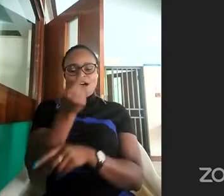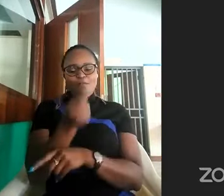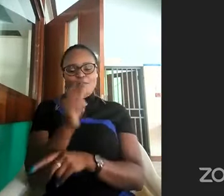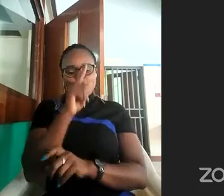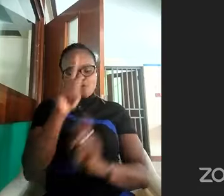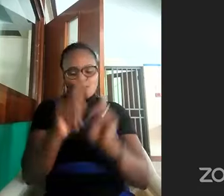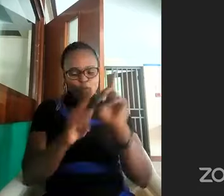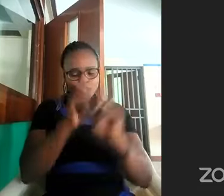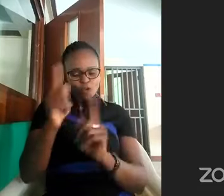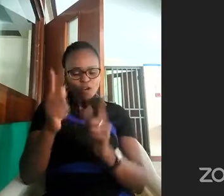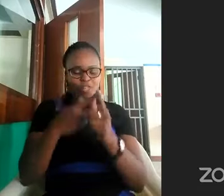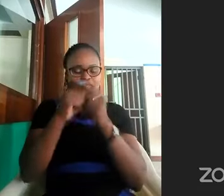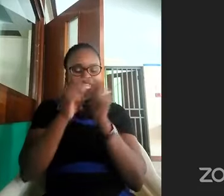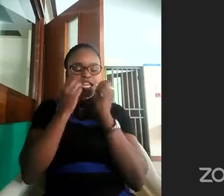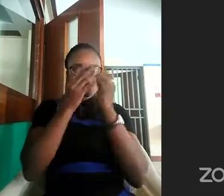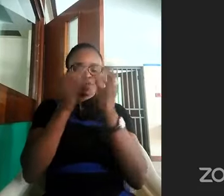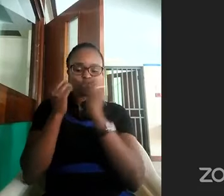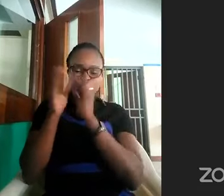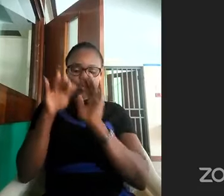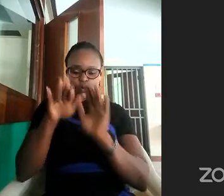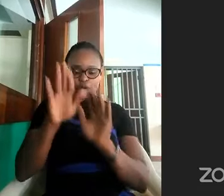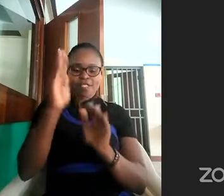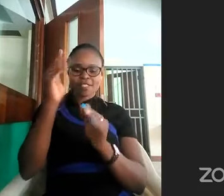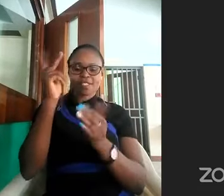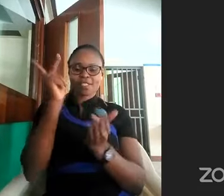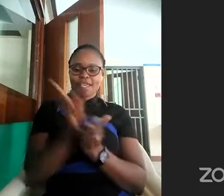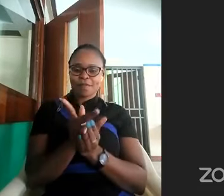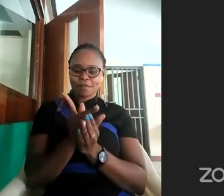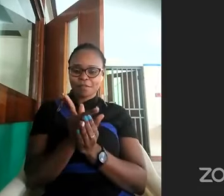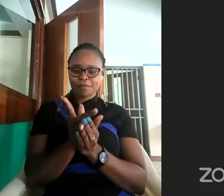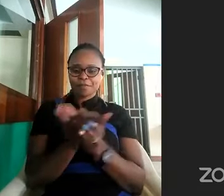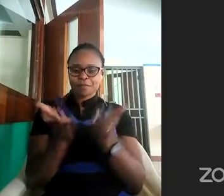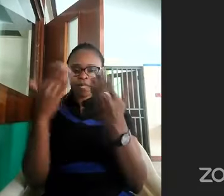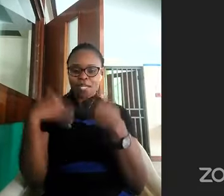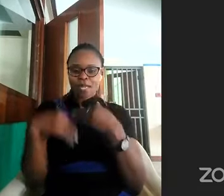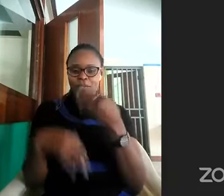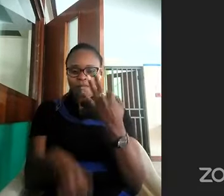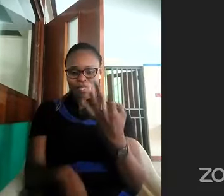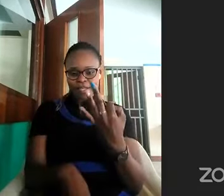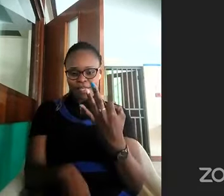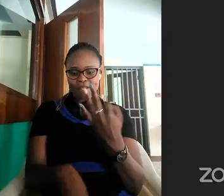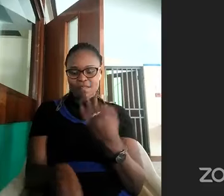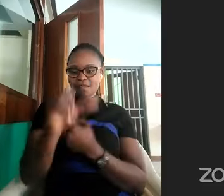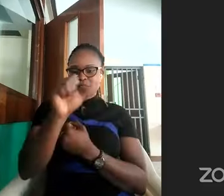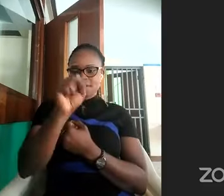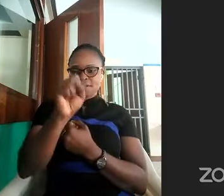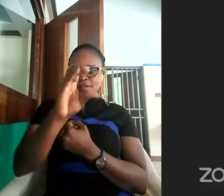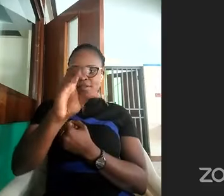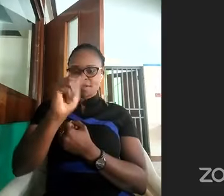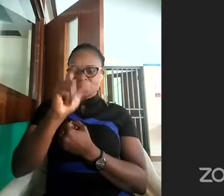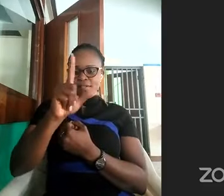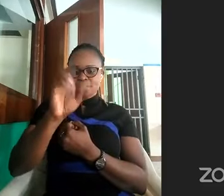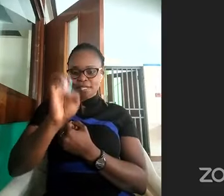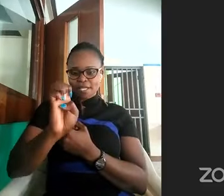disability. Another program that we have is called Skills. And in Skills, we train we have digital data program, and